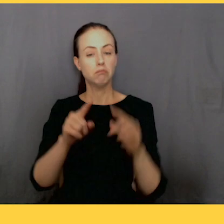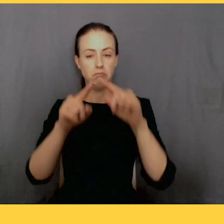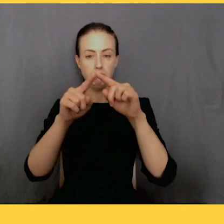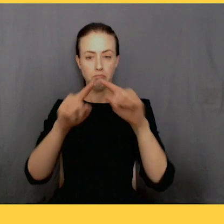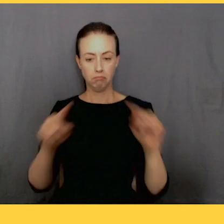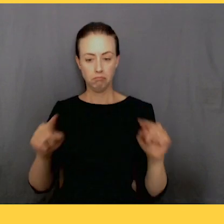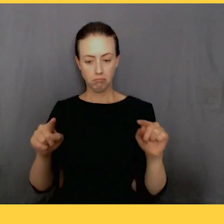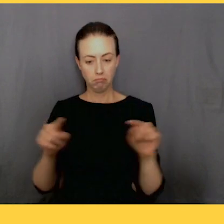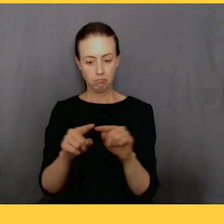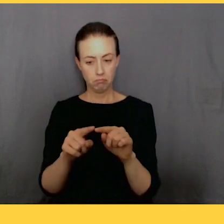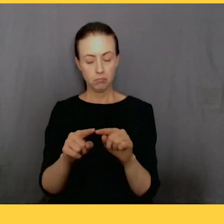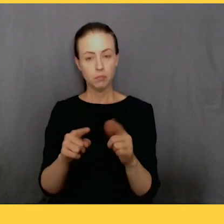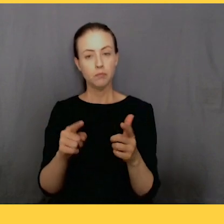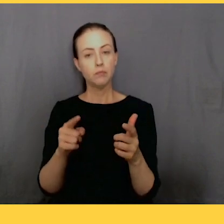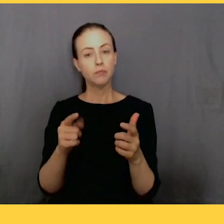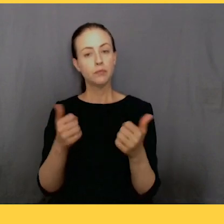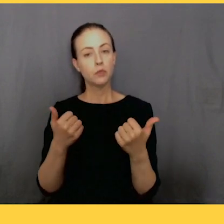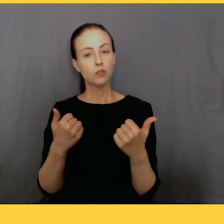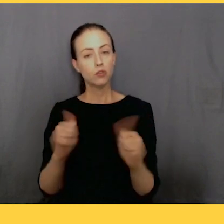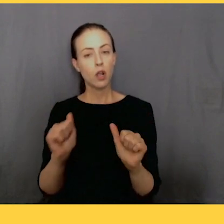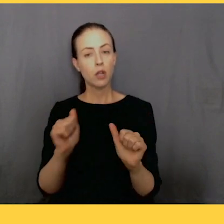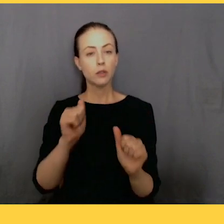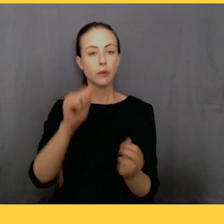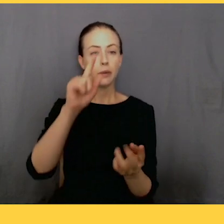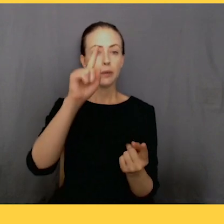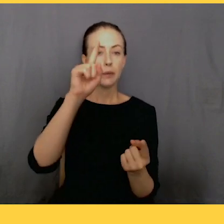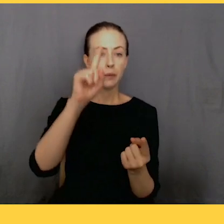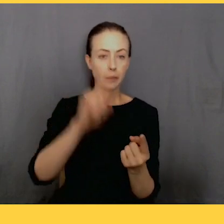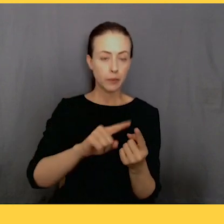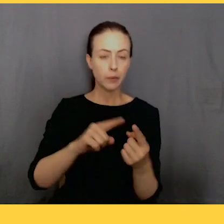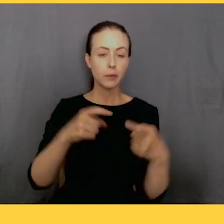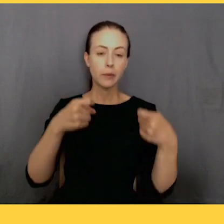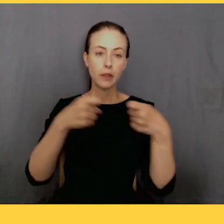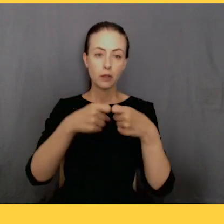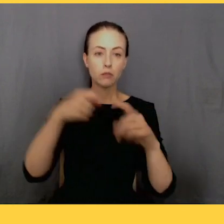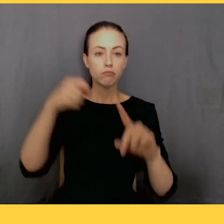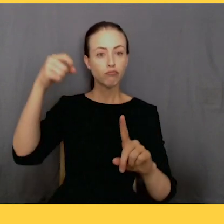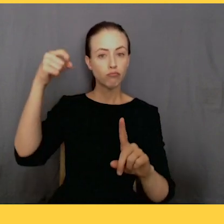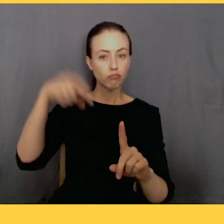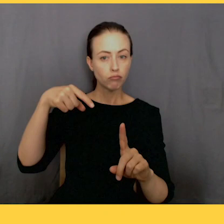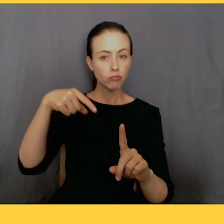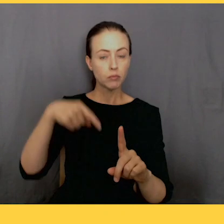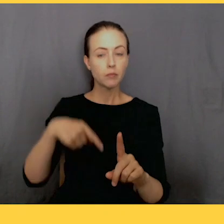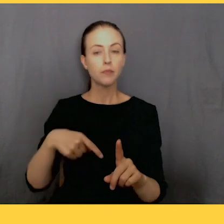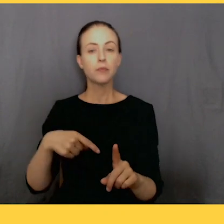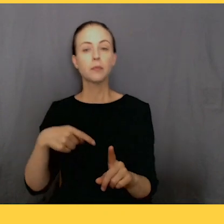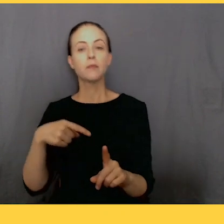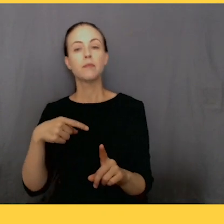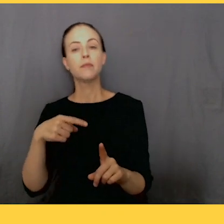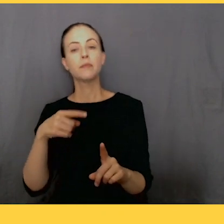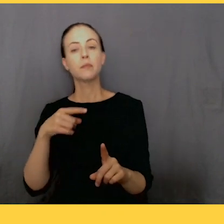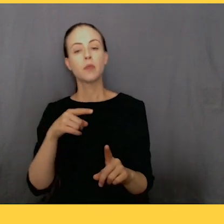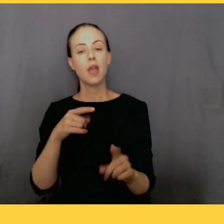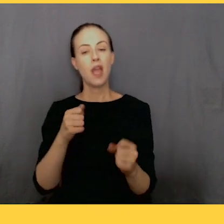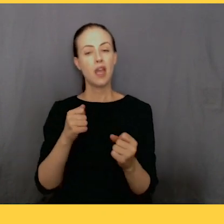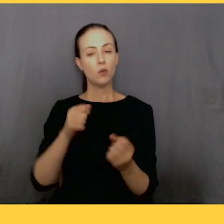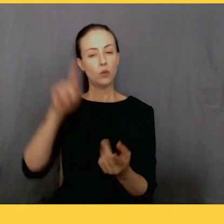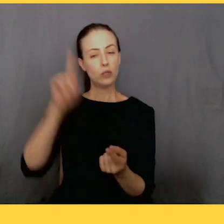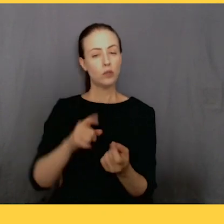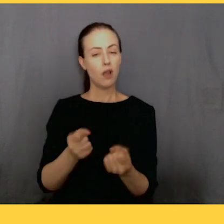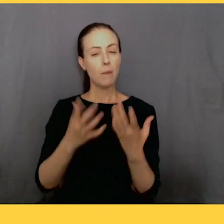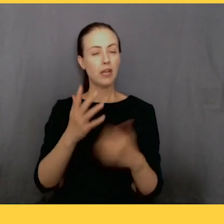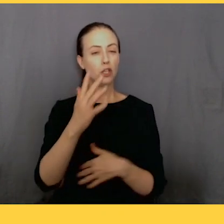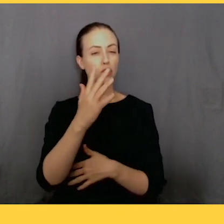eliminate the sources of ignition, to progressively address the vegetations that are near our power lines. We can't do anything about